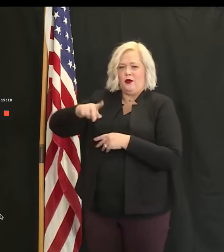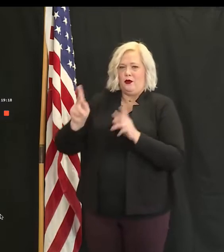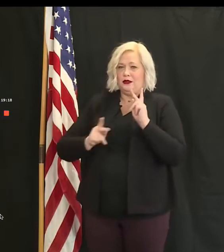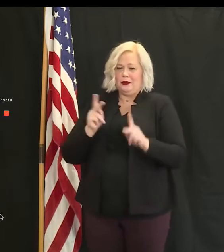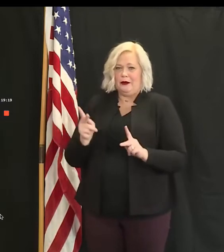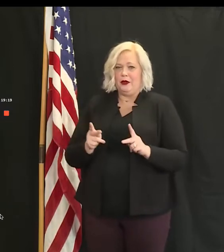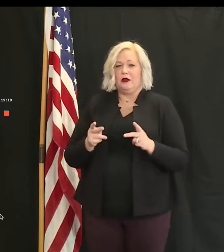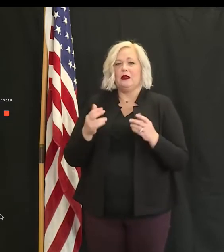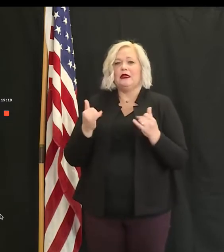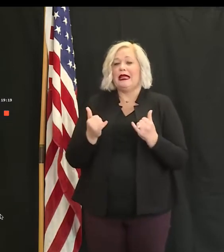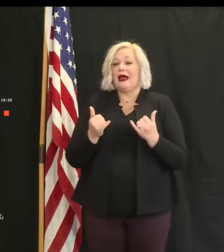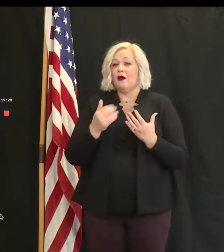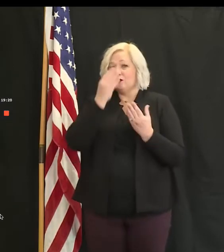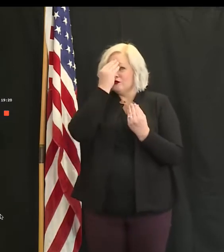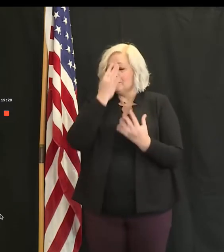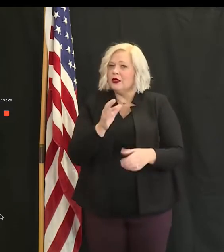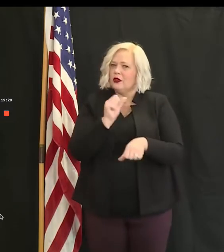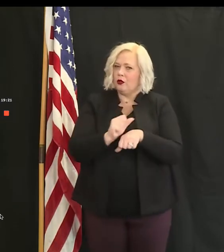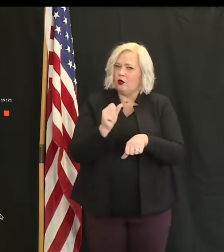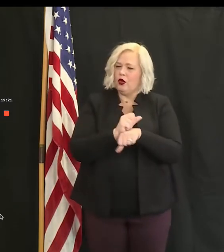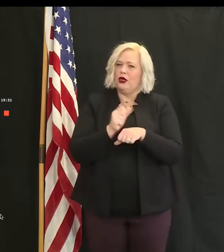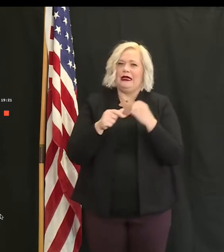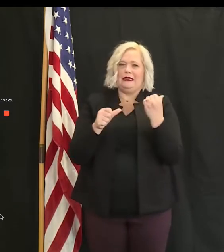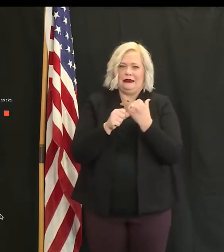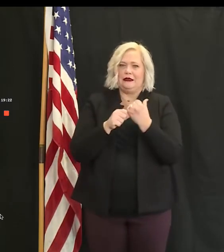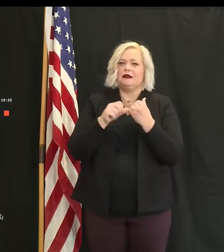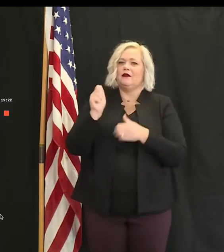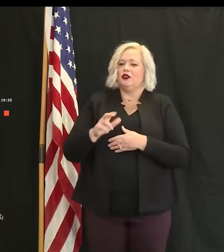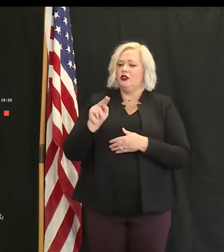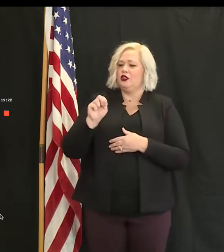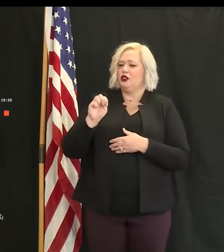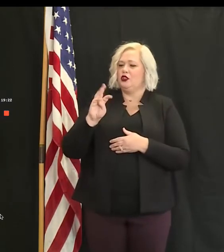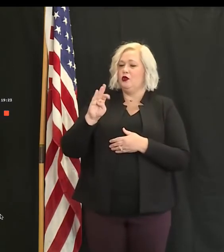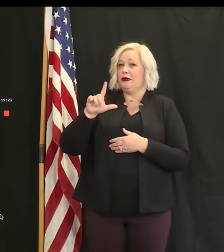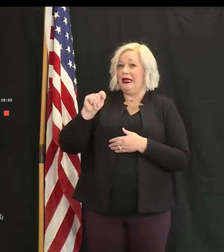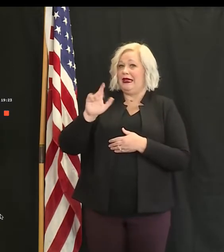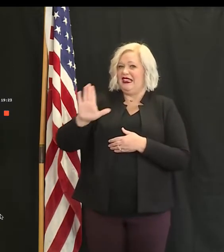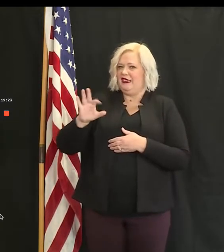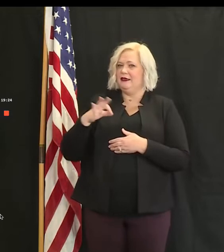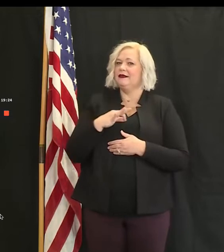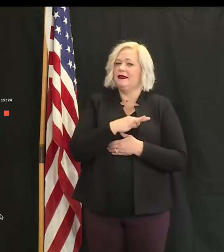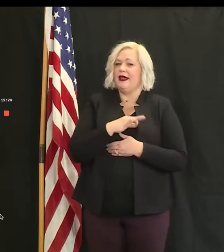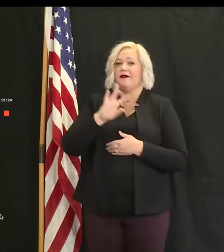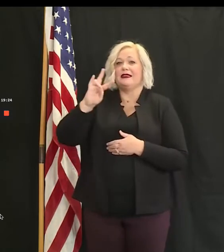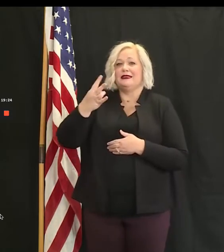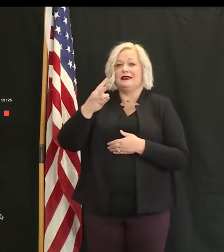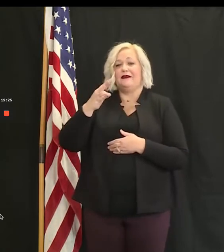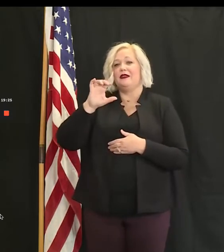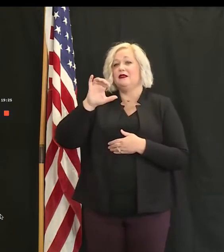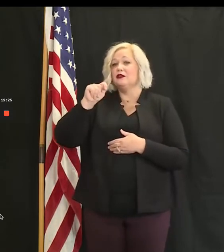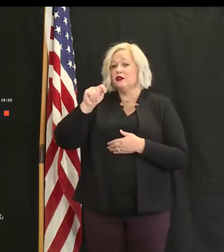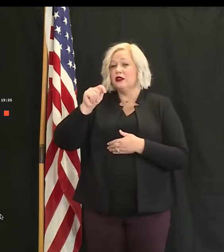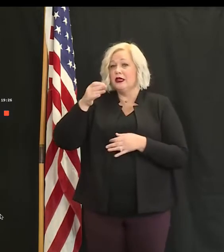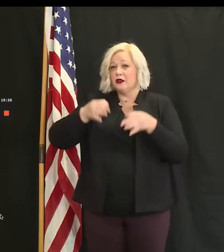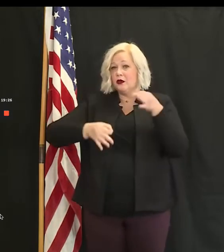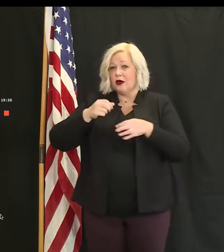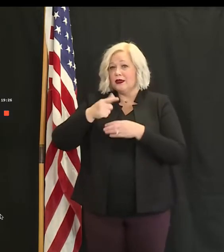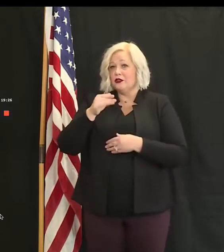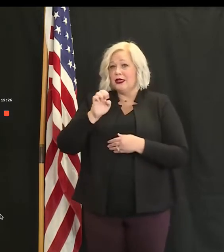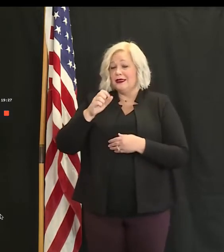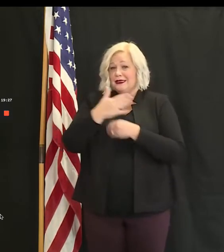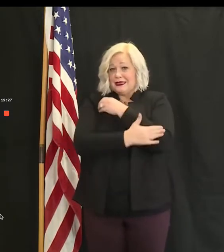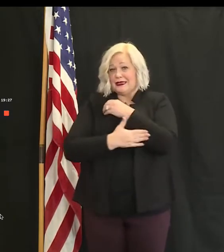I'd like to take this moment to acknowledge the work and assistance of Judge Newblatt and his staff, the 7th Circuit Court in Genesee County, as well as